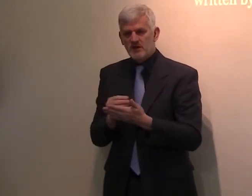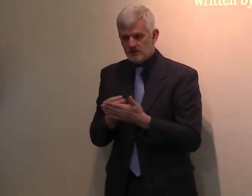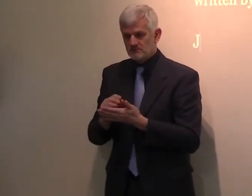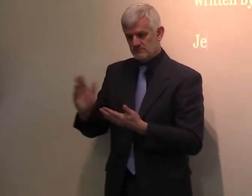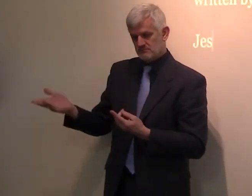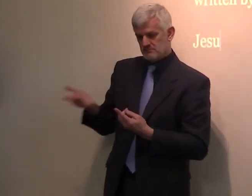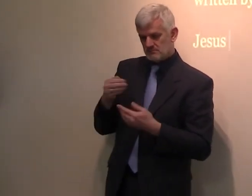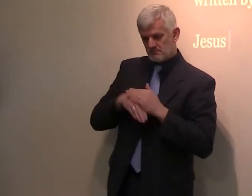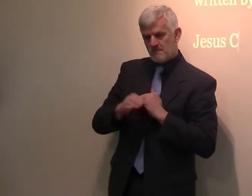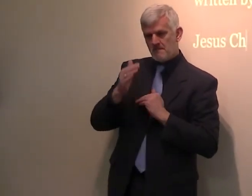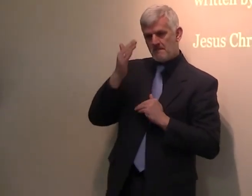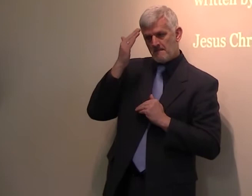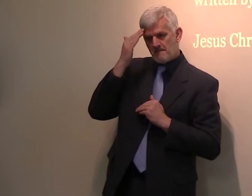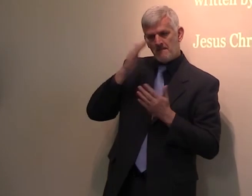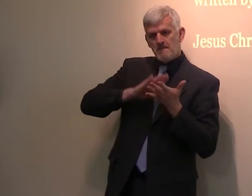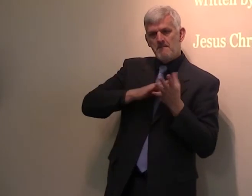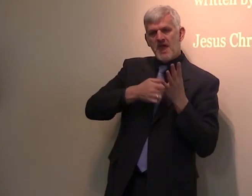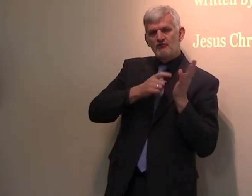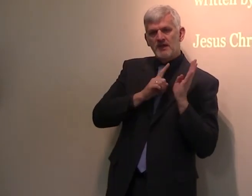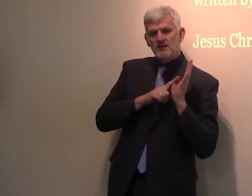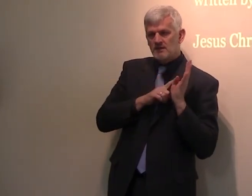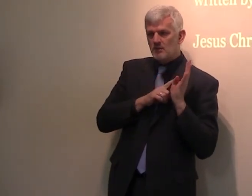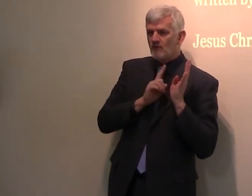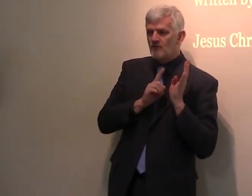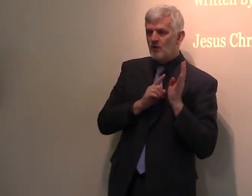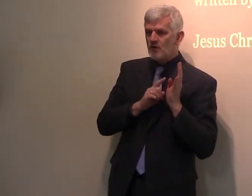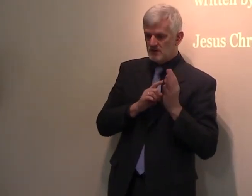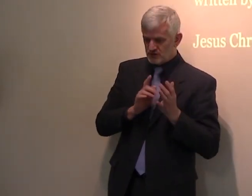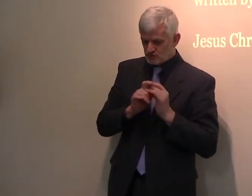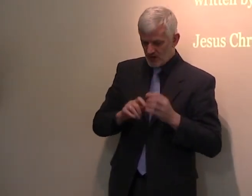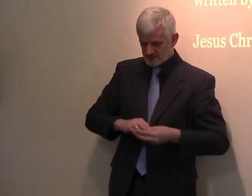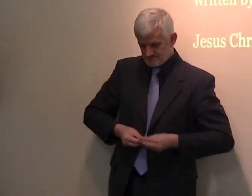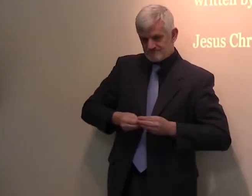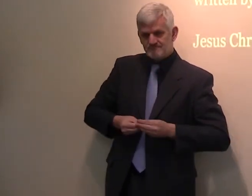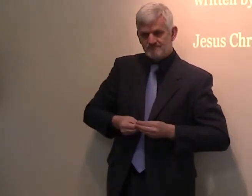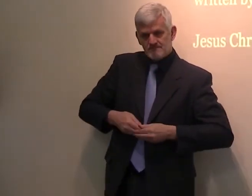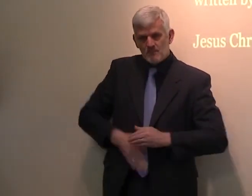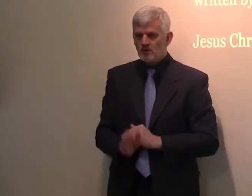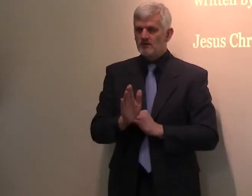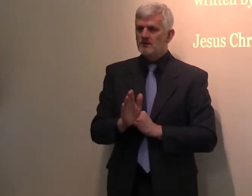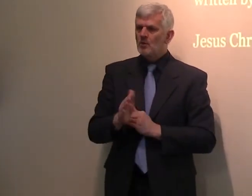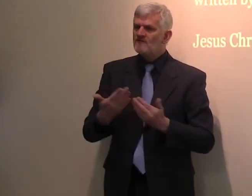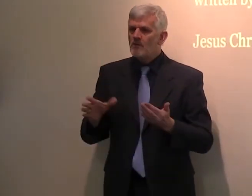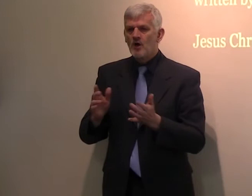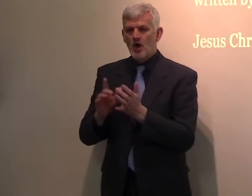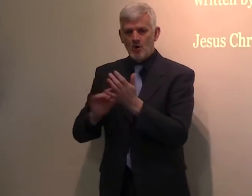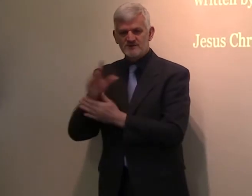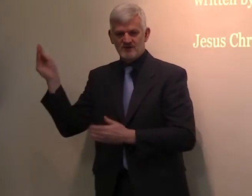Thirdly, we could also say that every minister the Lord Jesus Christ has taken. He